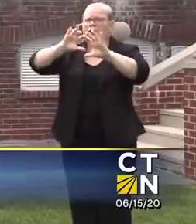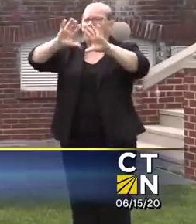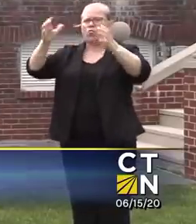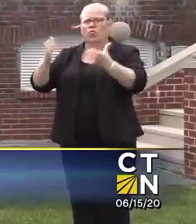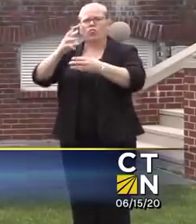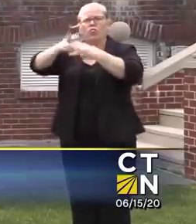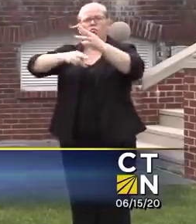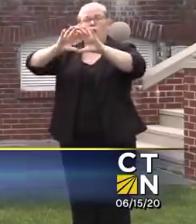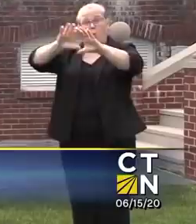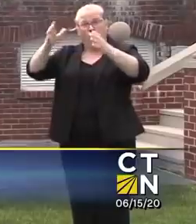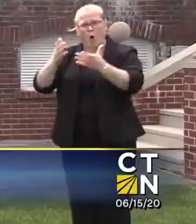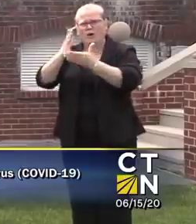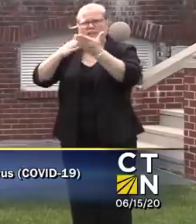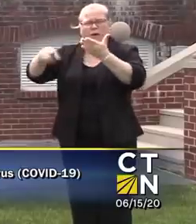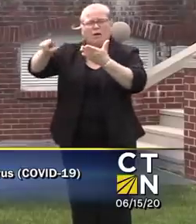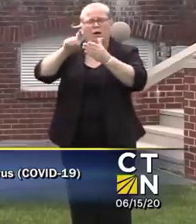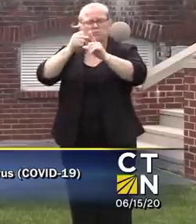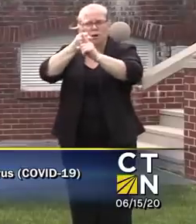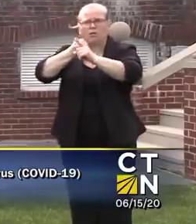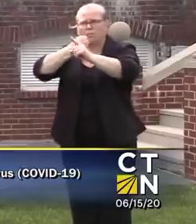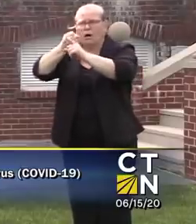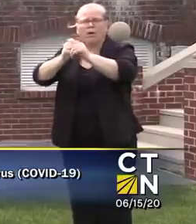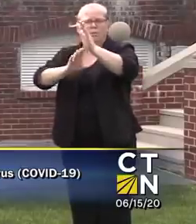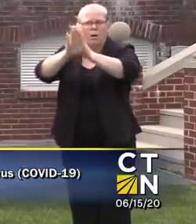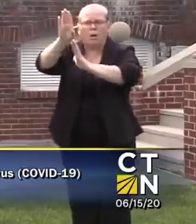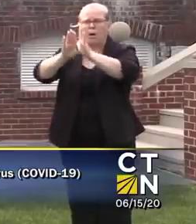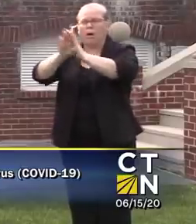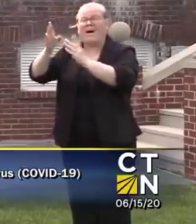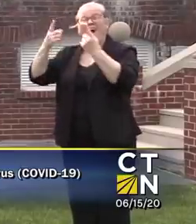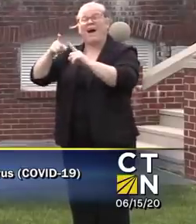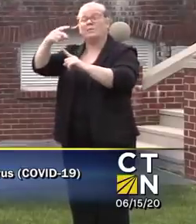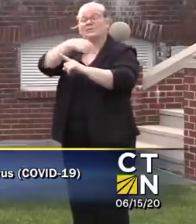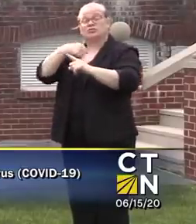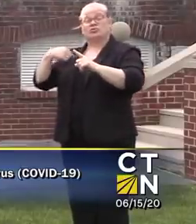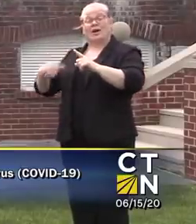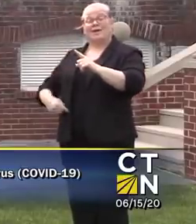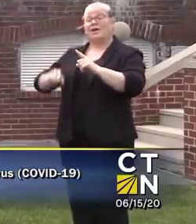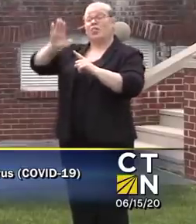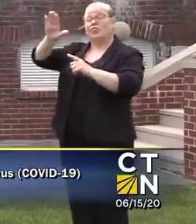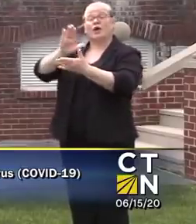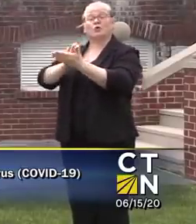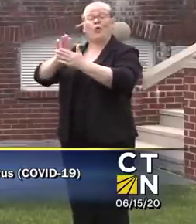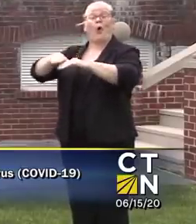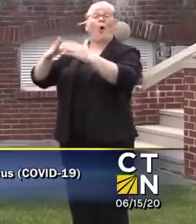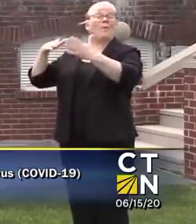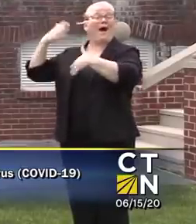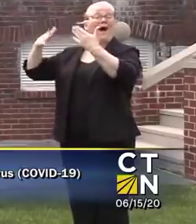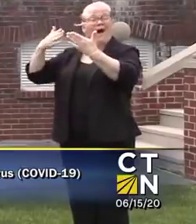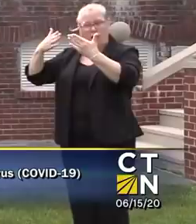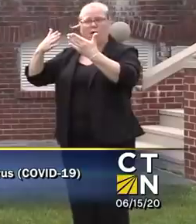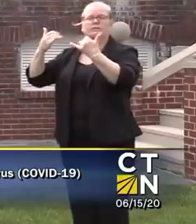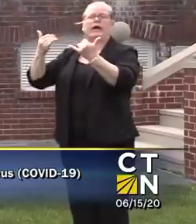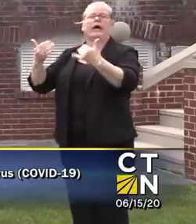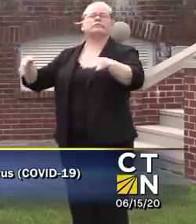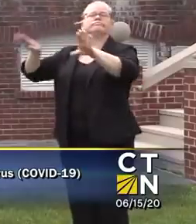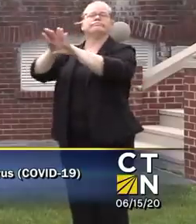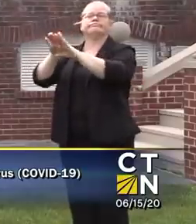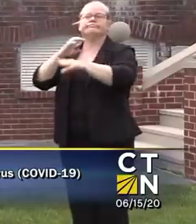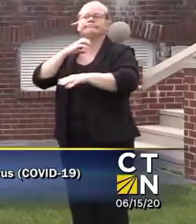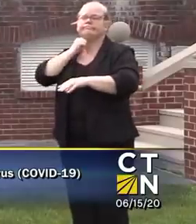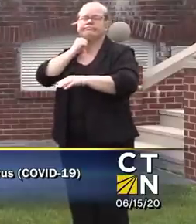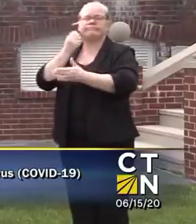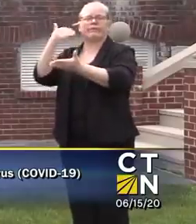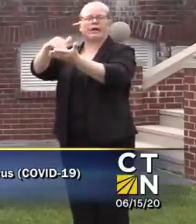in Connecticut, so I appreciate all of you wearing your mask as necessary. But it's now been,